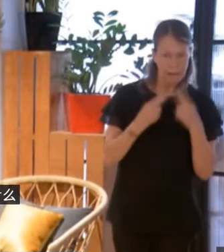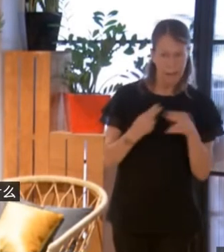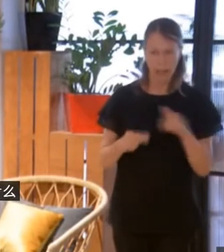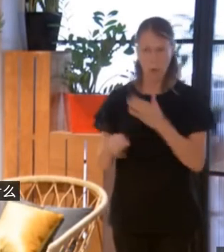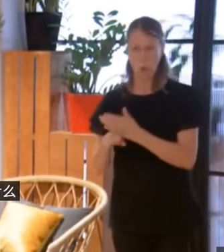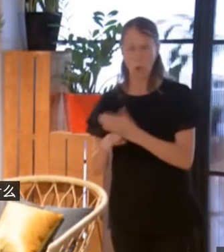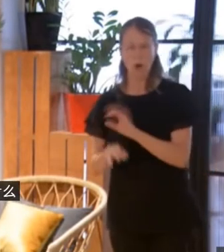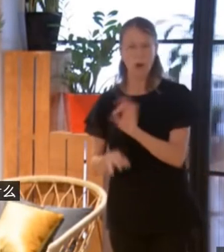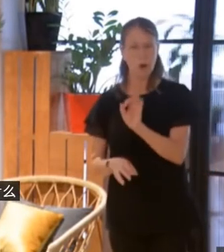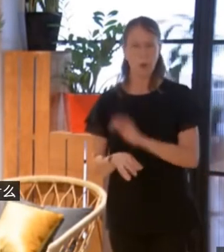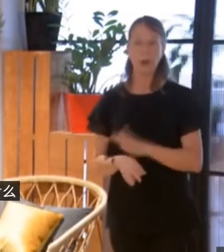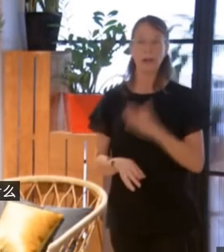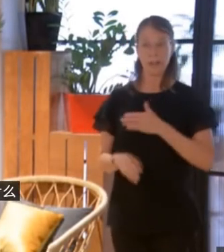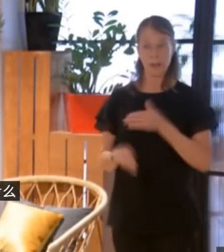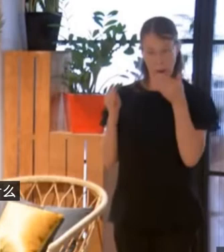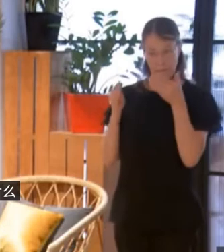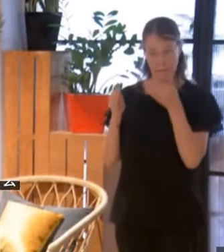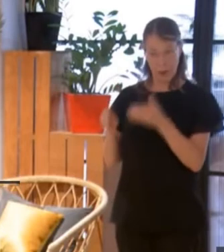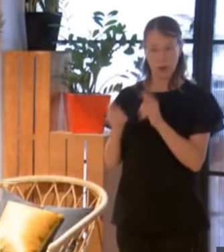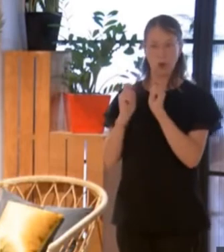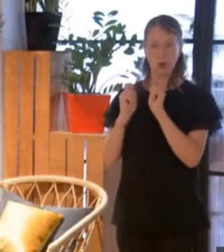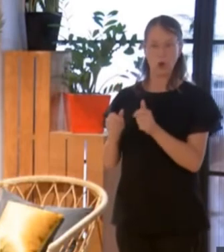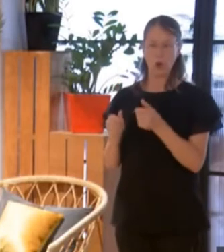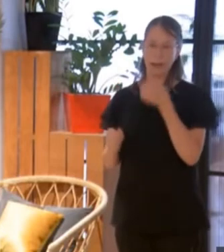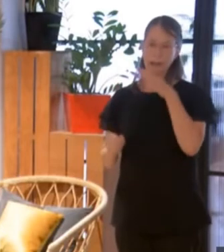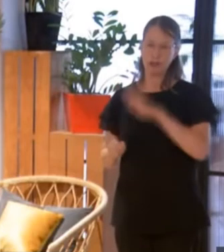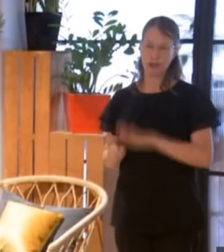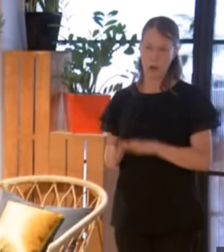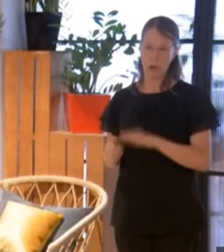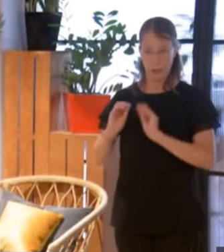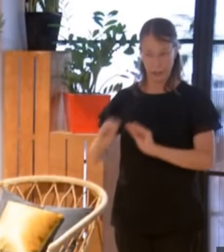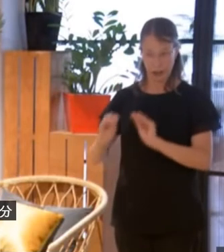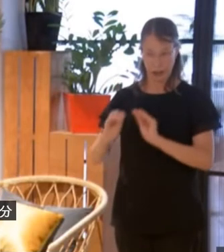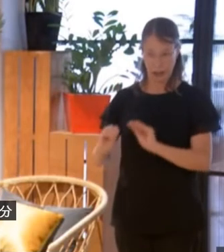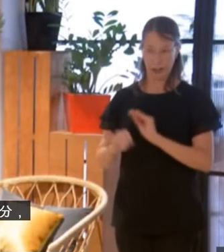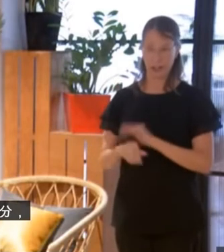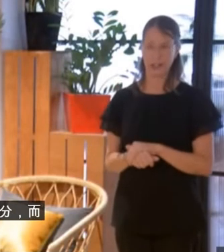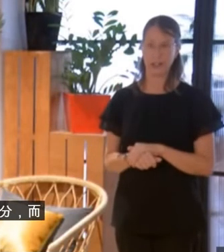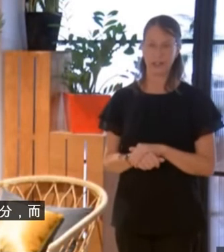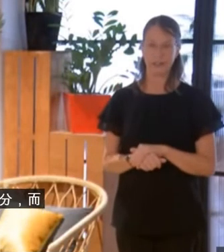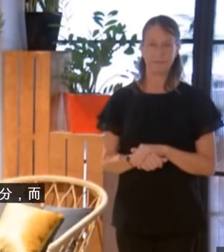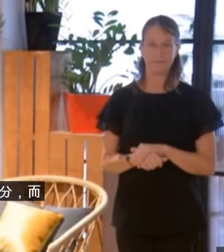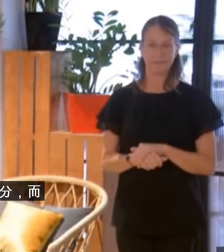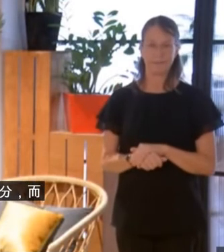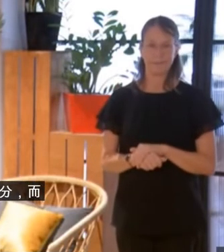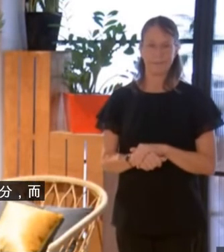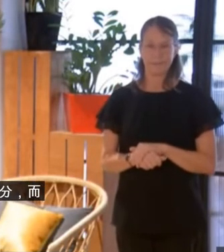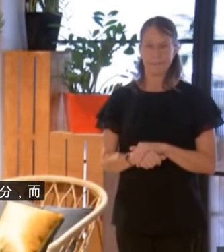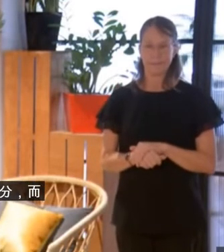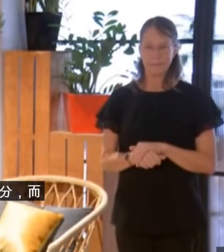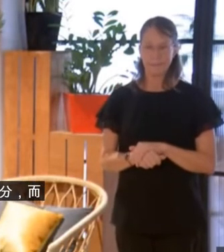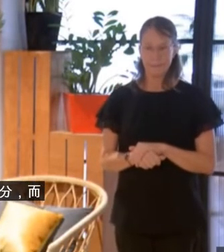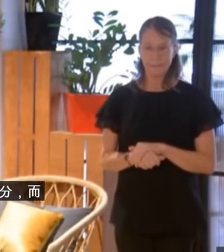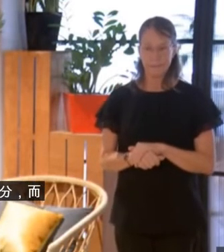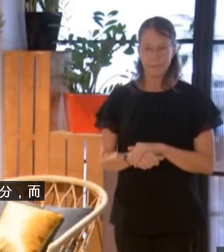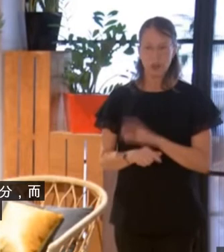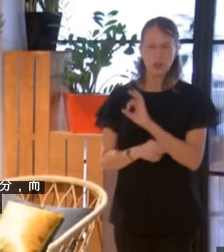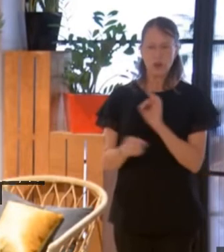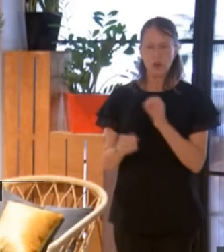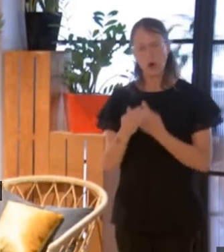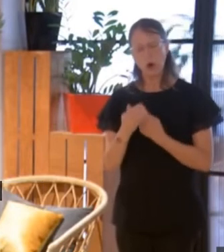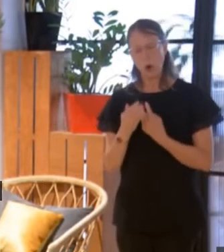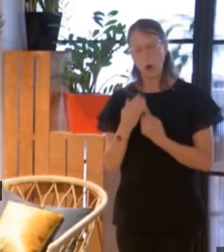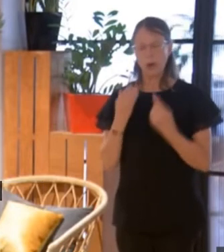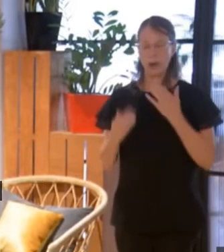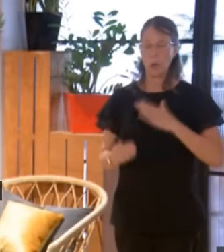why early childhood education is going to be a key part of this focus. It's not just about ensuring that women are able